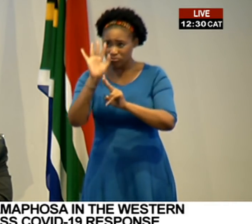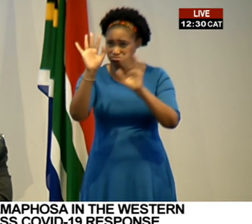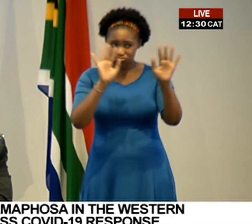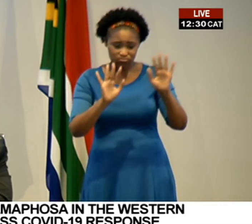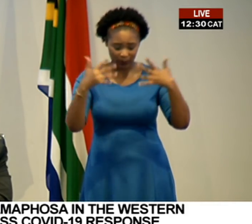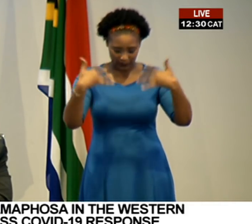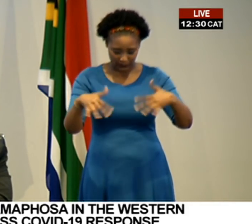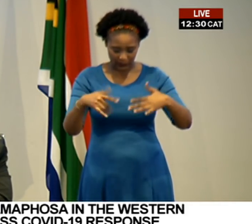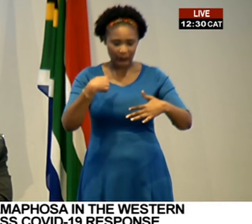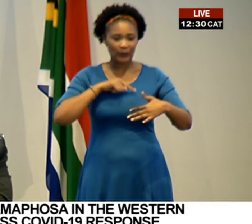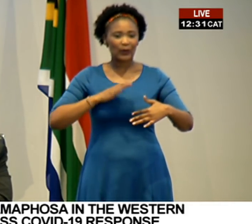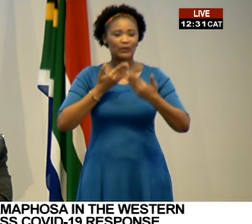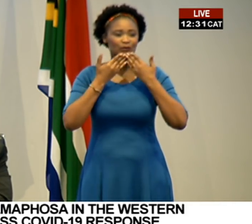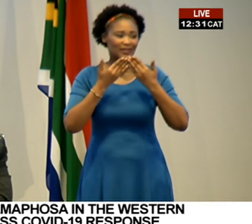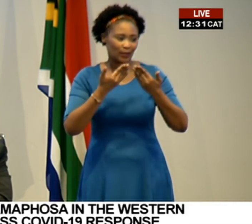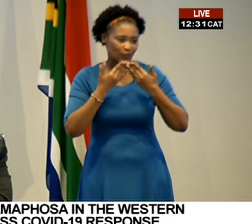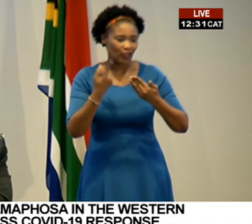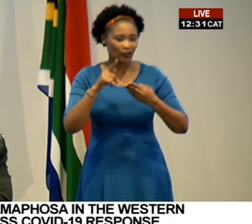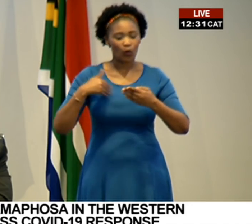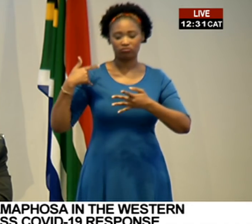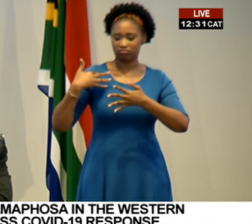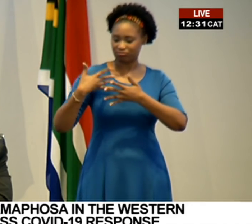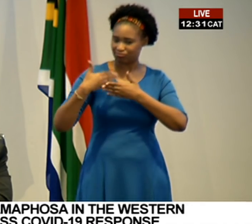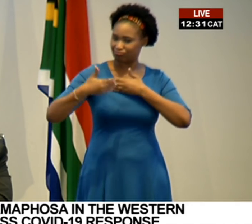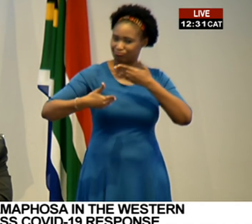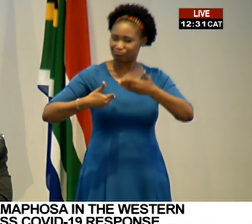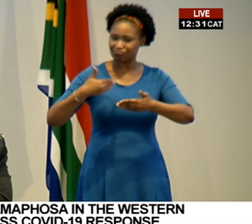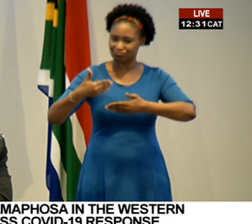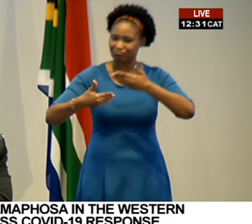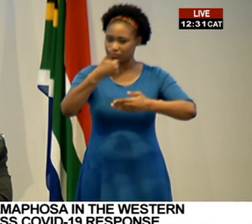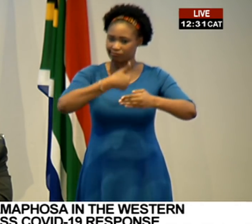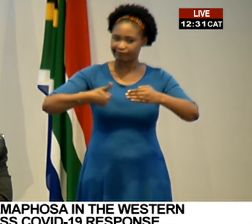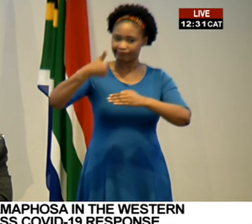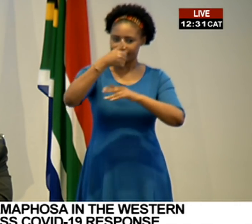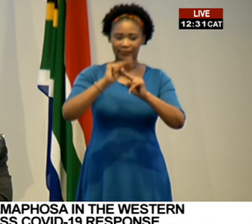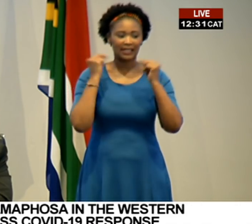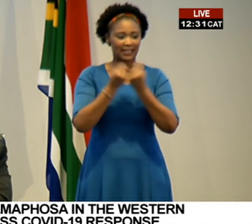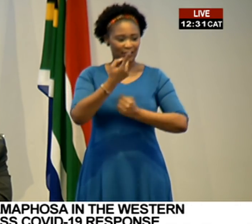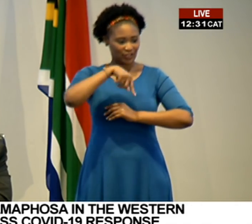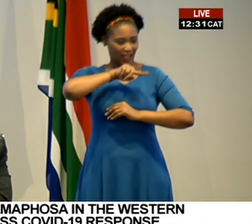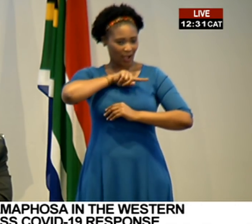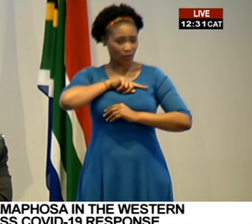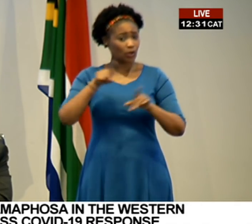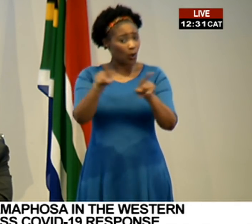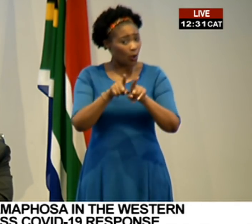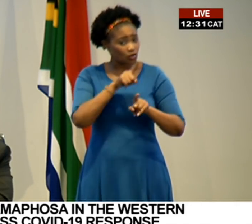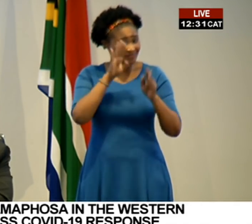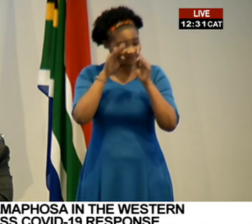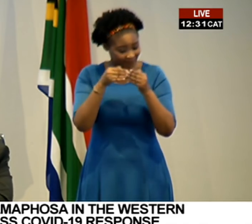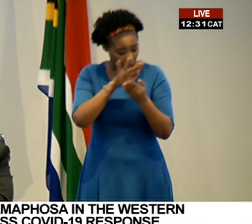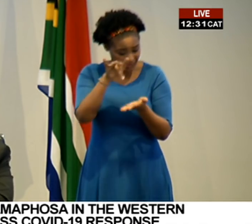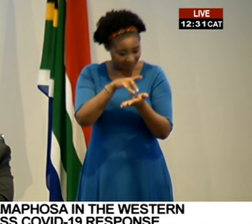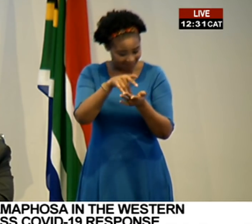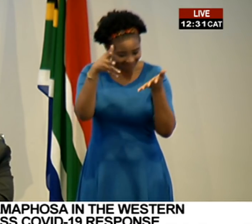to thank him for continuing to lead the charge on behalf of our nation, and also focus here in